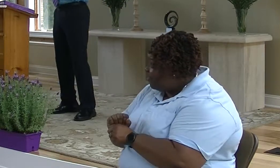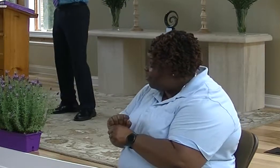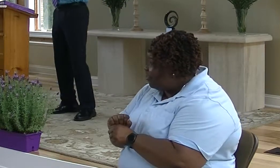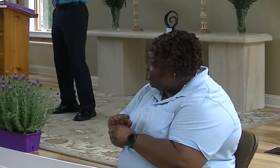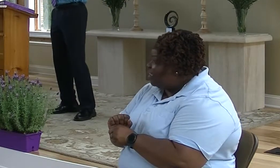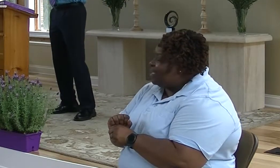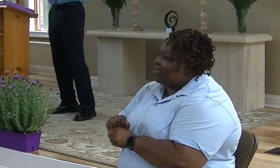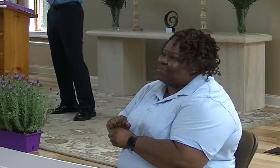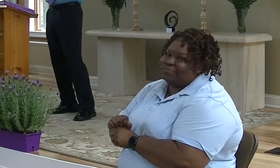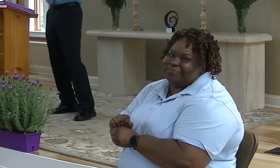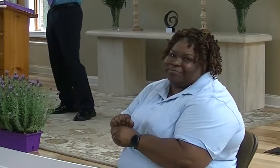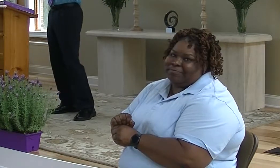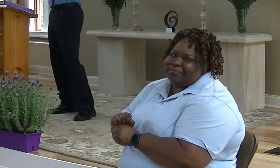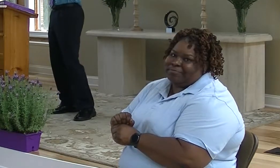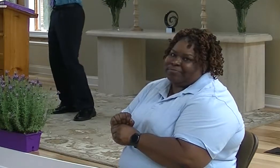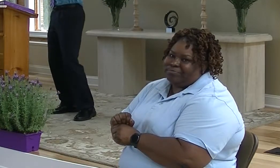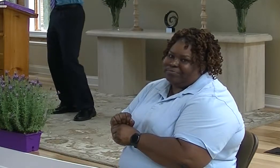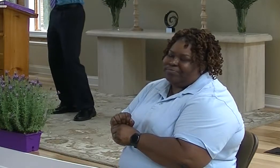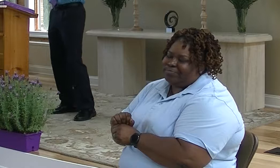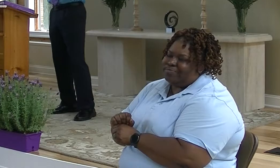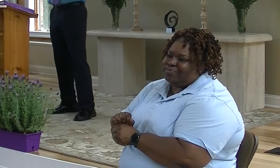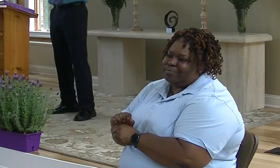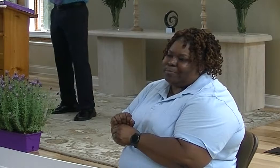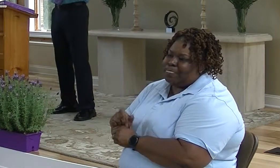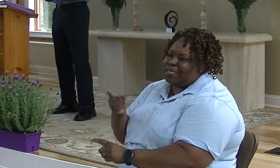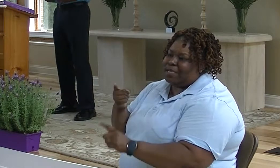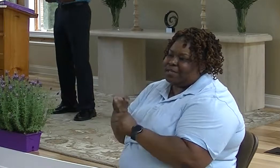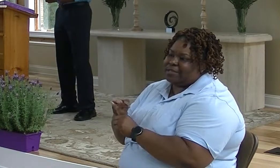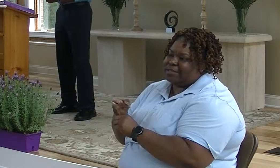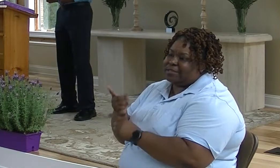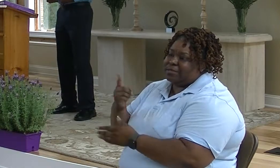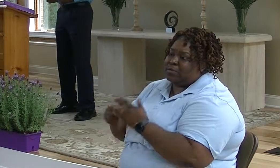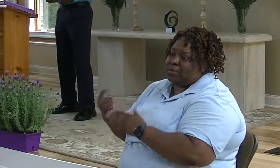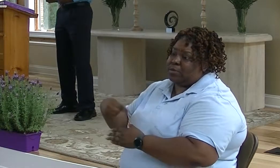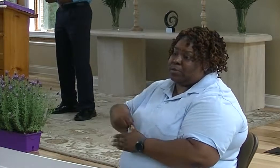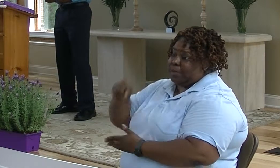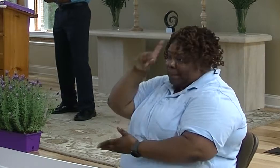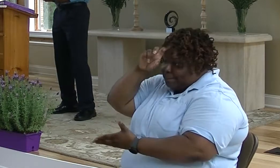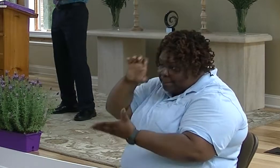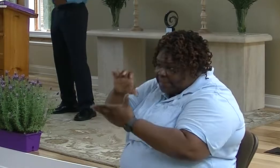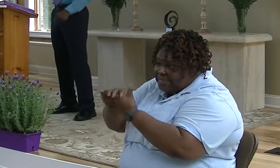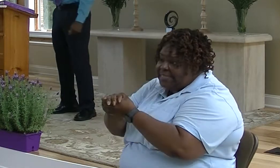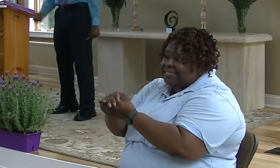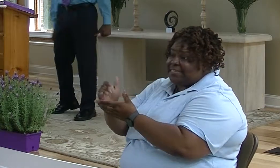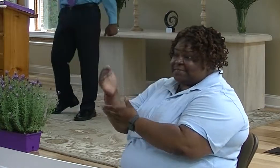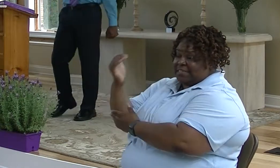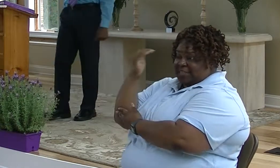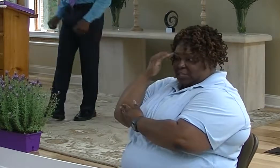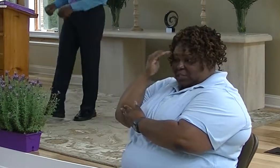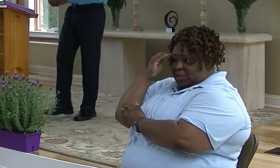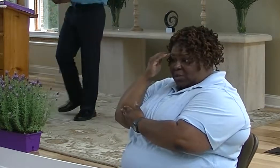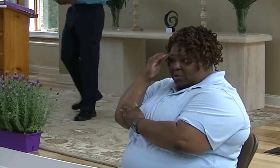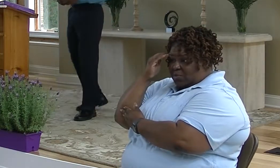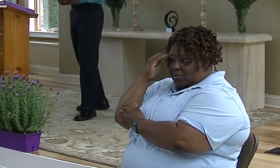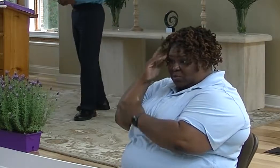But until what's in our consciousness shows up, we keep it as a